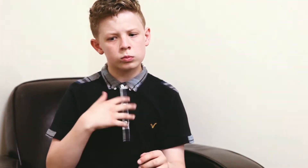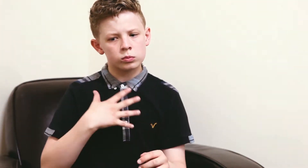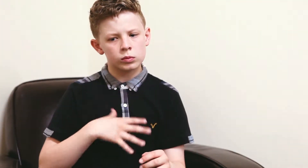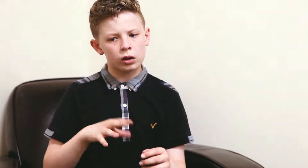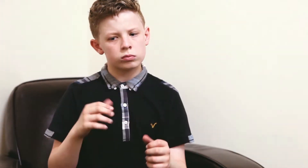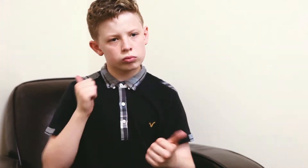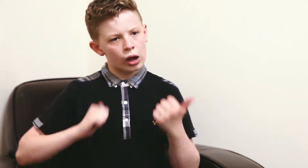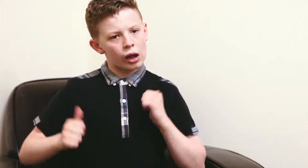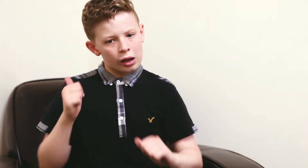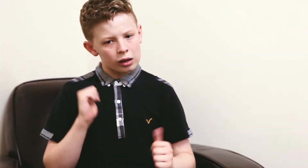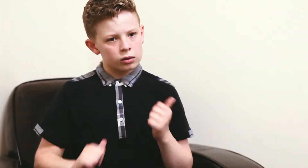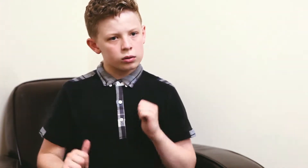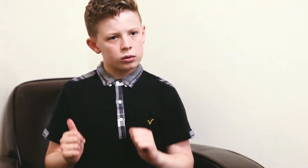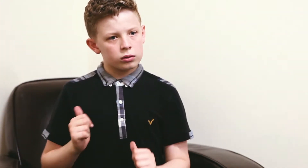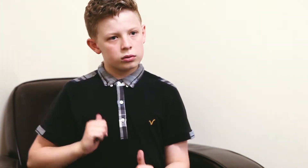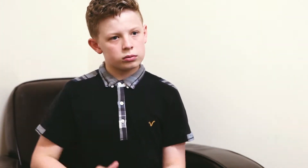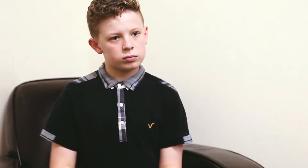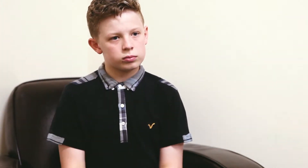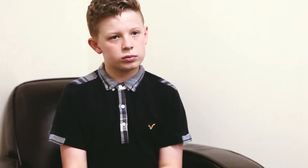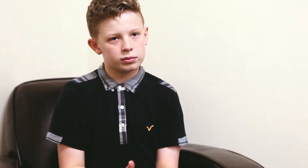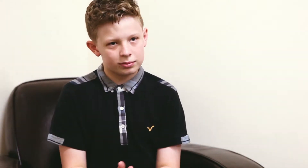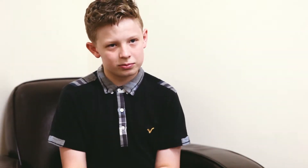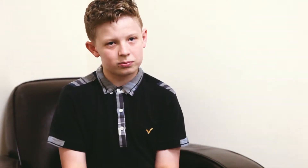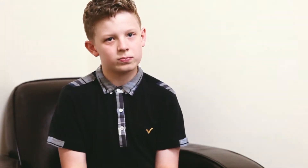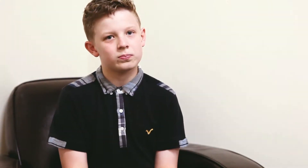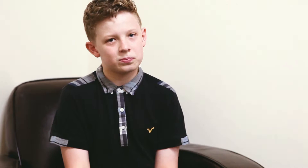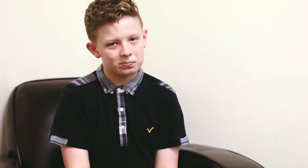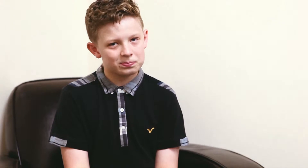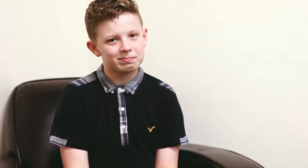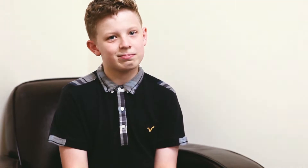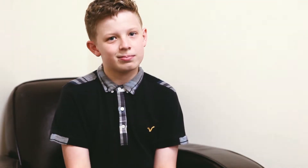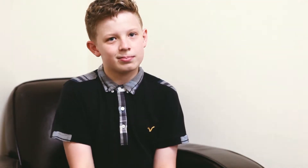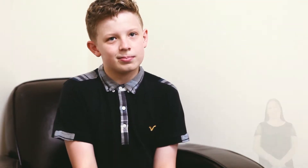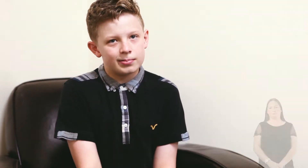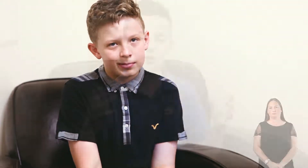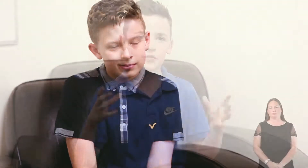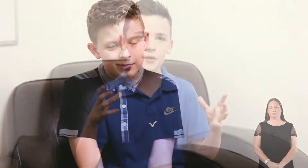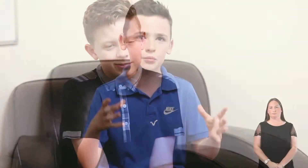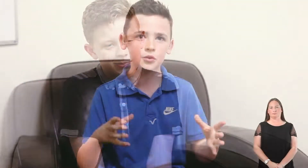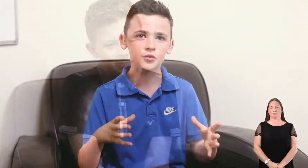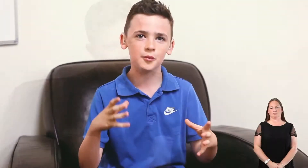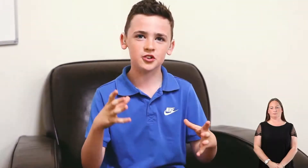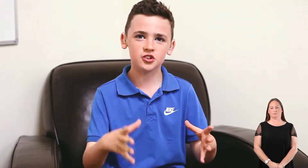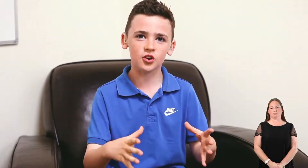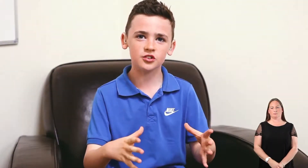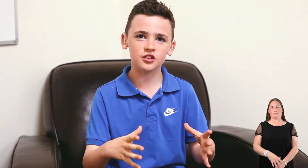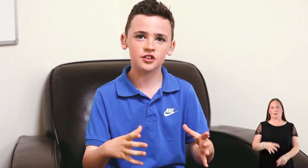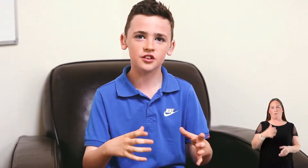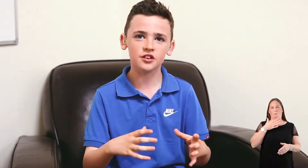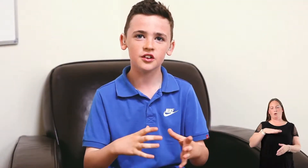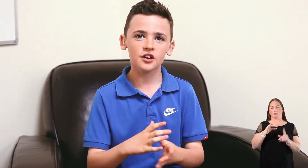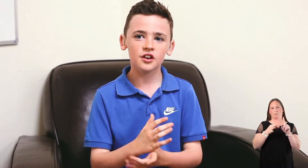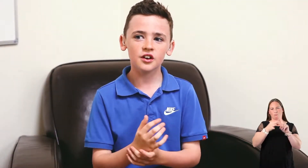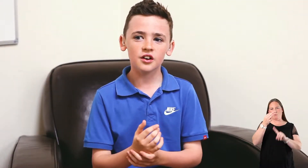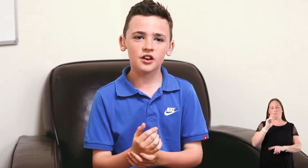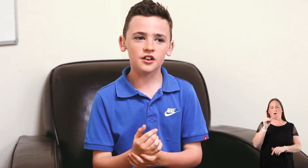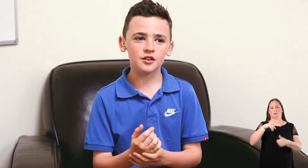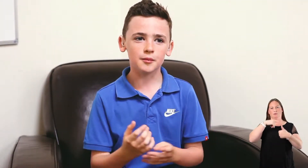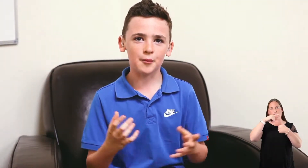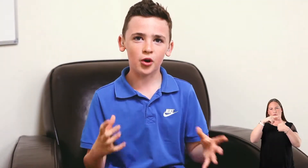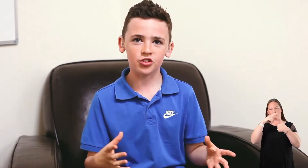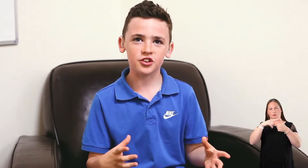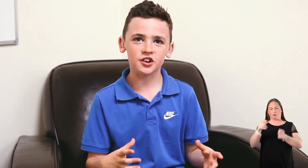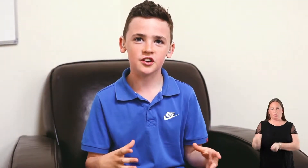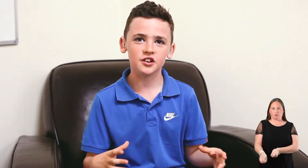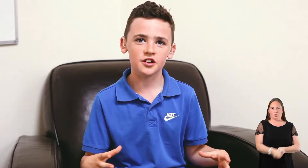Hartlepool. That's something I want to be proud of, a sport that I can really achieve. Improve on my shots and